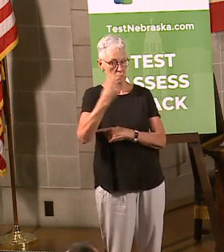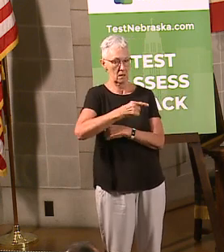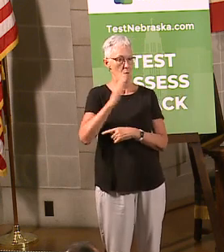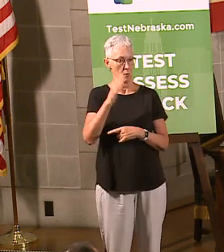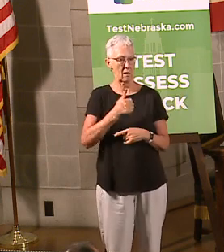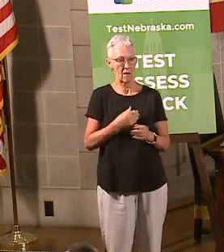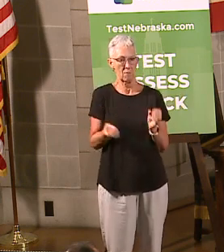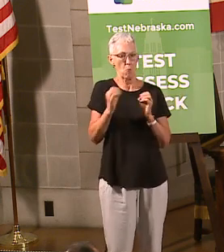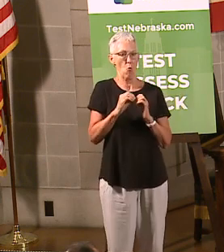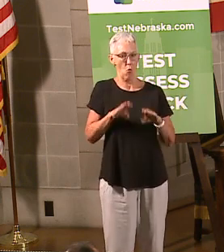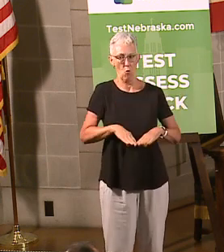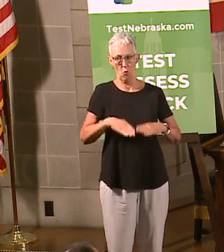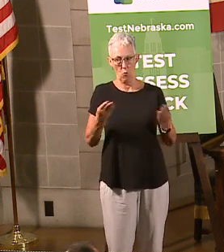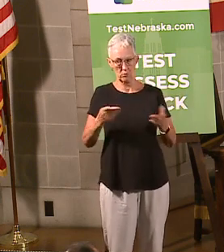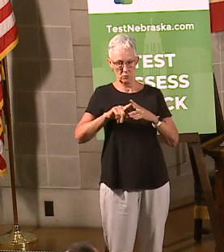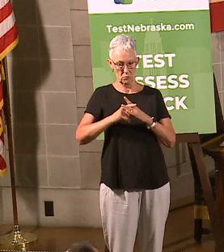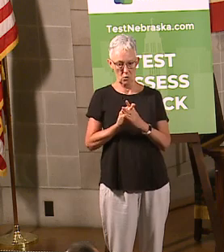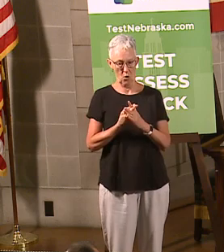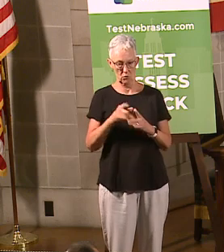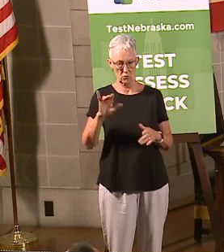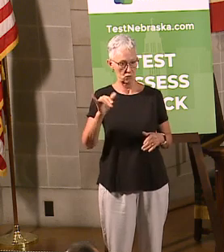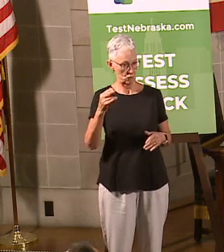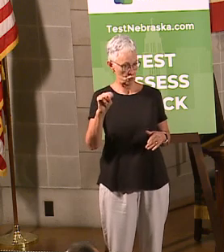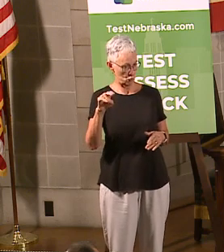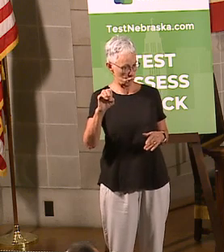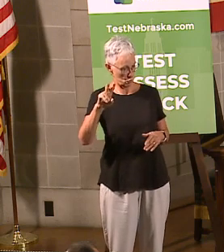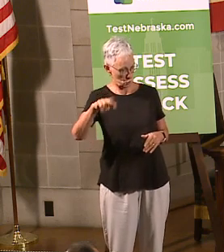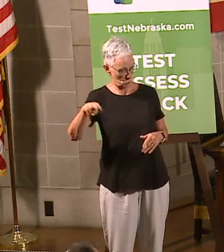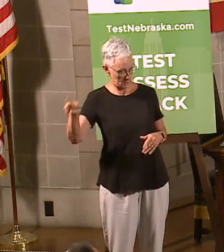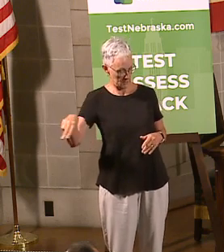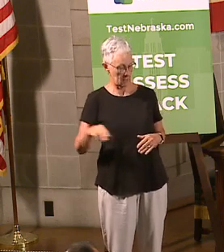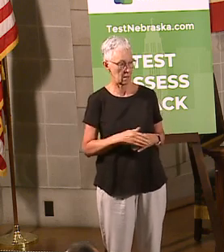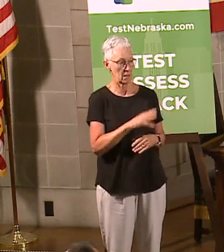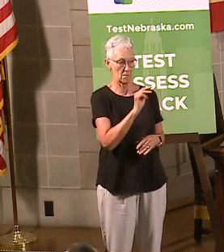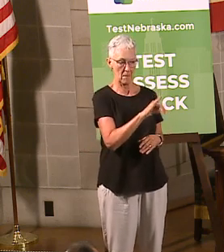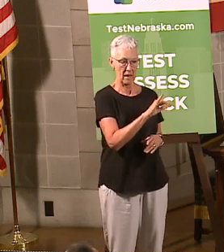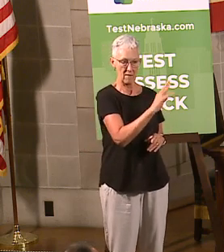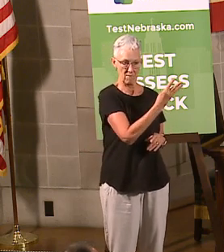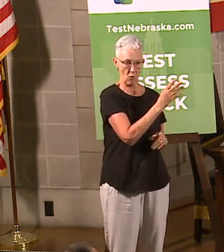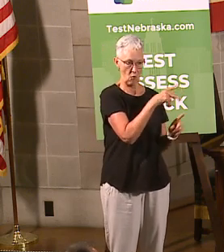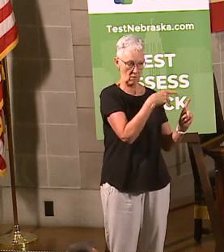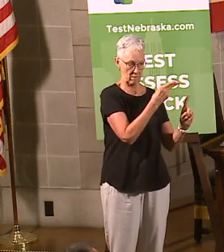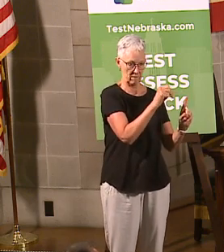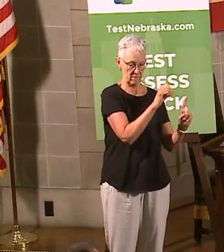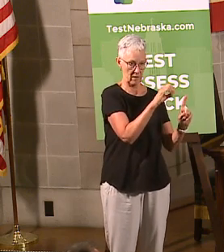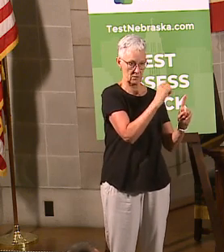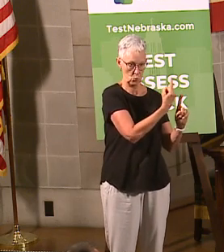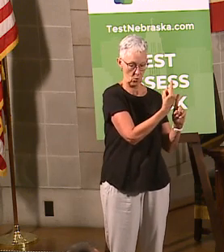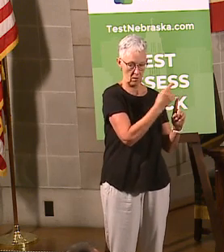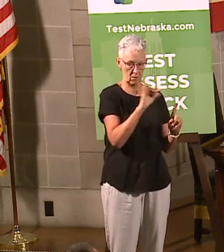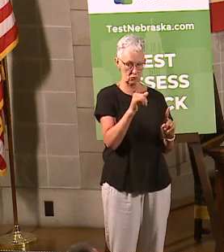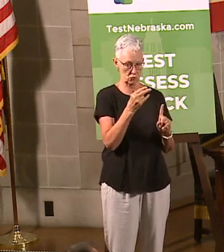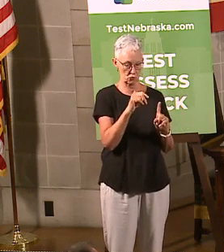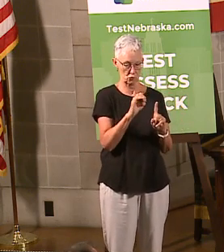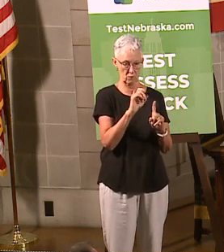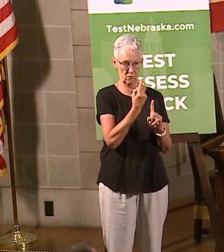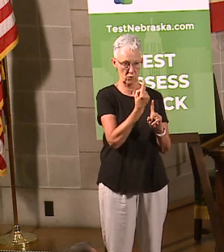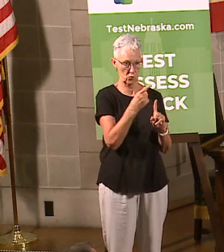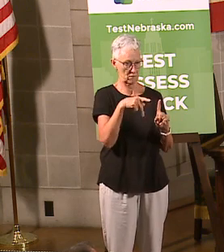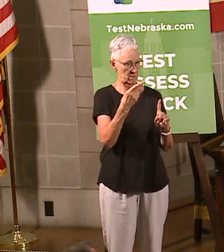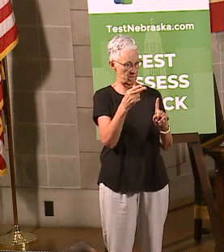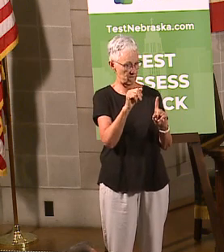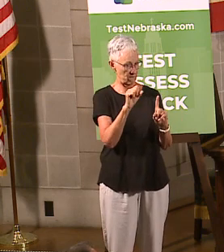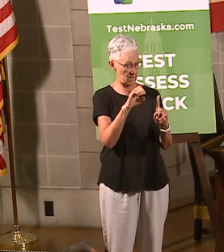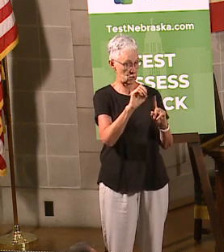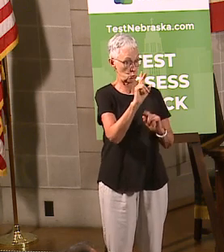loosened today. So May 4th was really kind of going into phase 1. June 1st is going into phase 2. Today